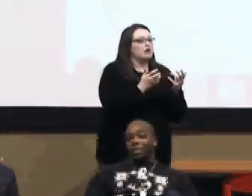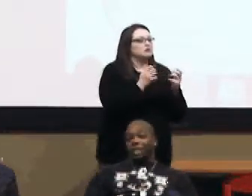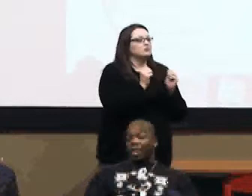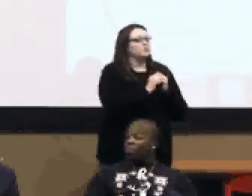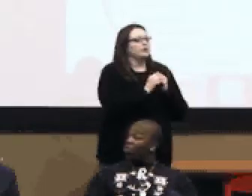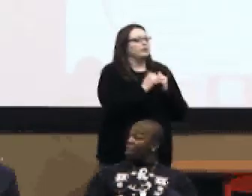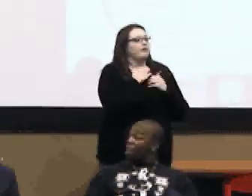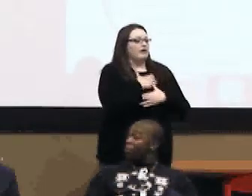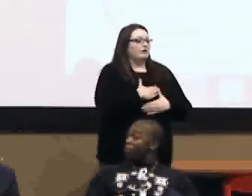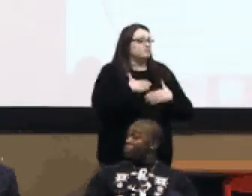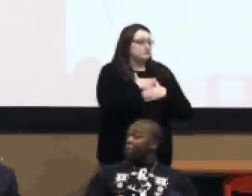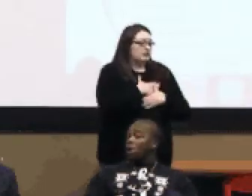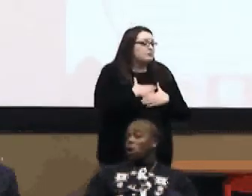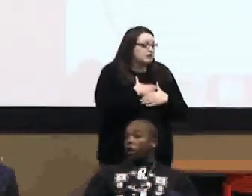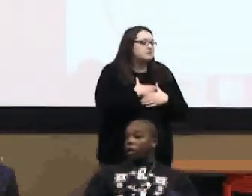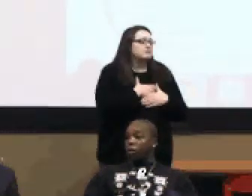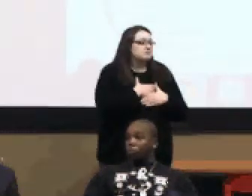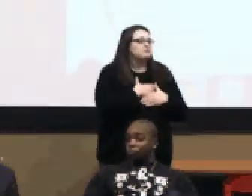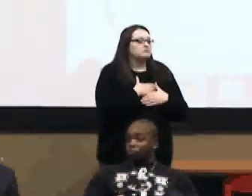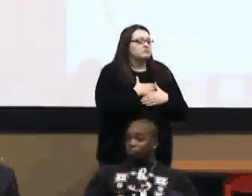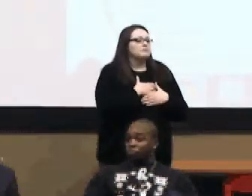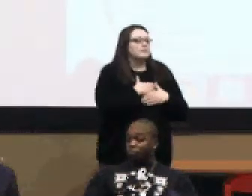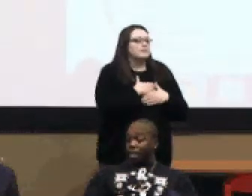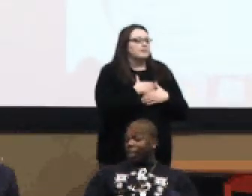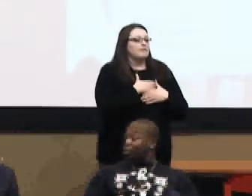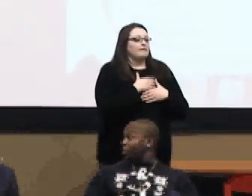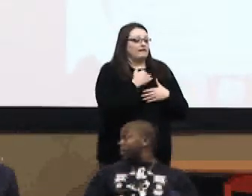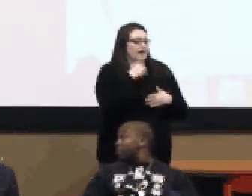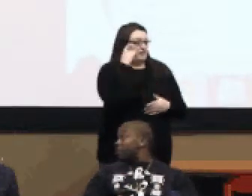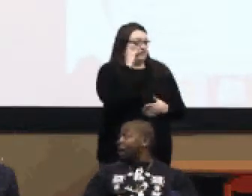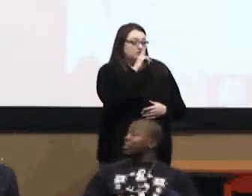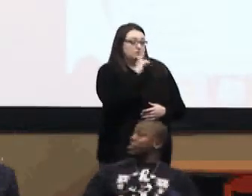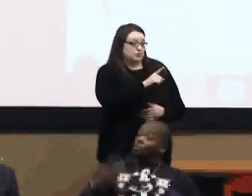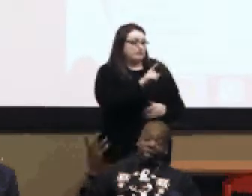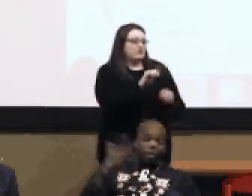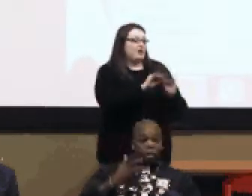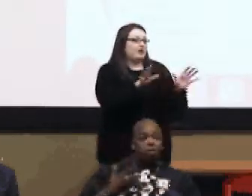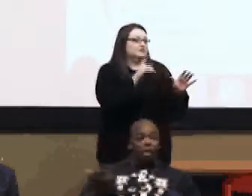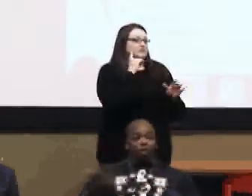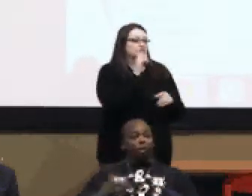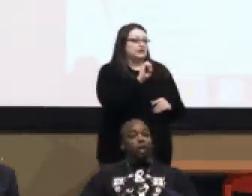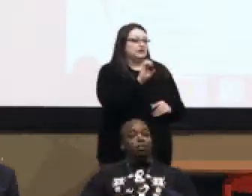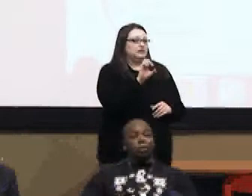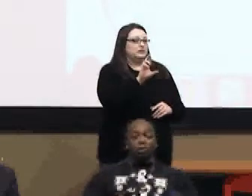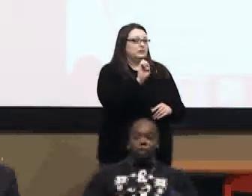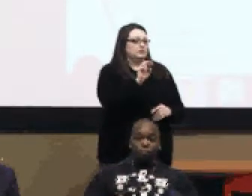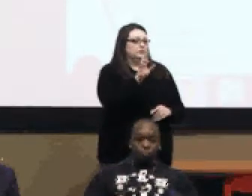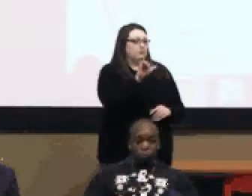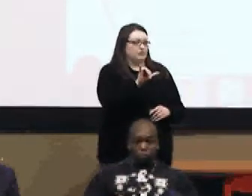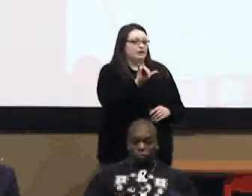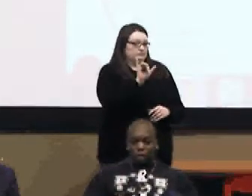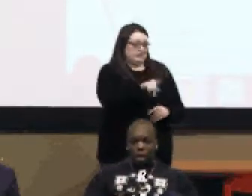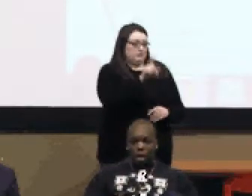of entertainment value. I think it's real. Obviously, for eCreamery, it turned out to be